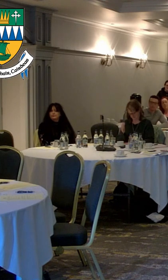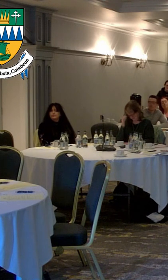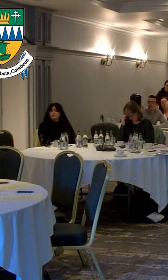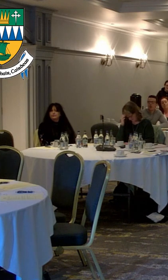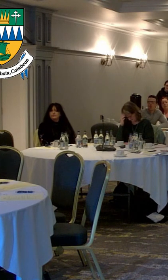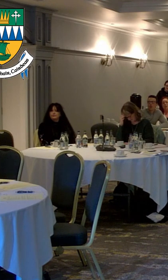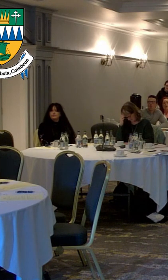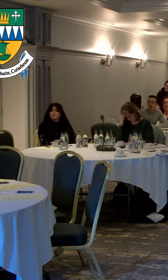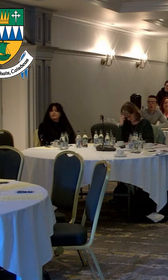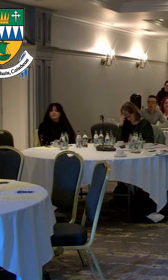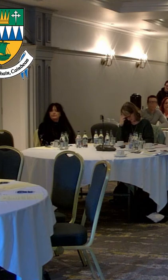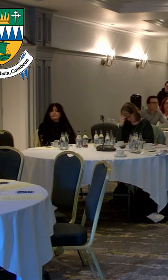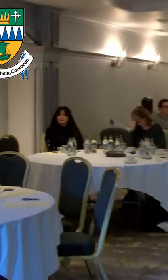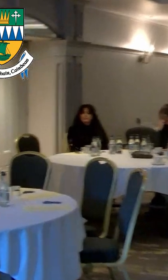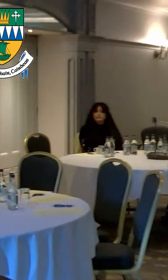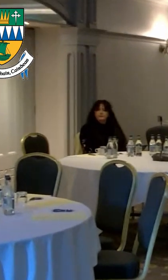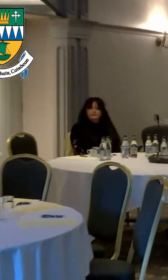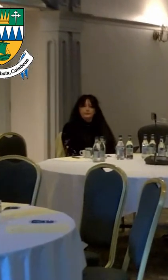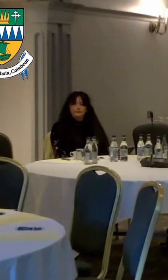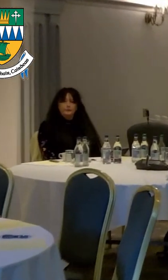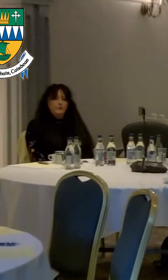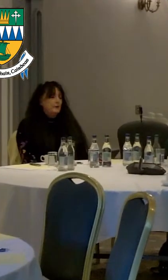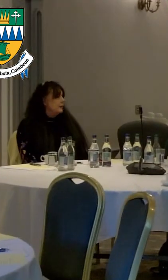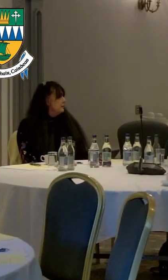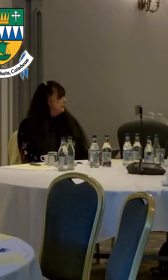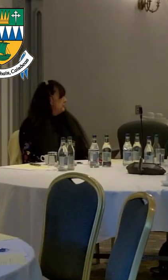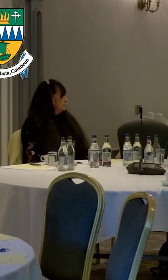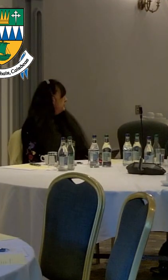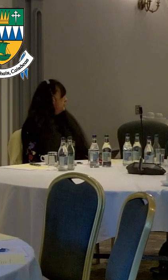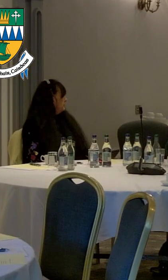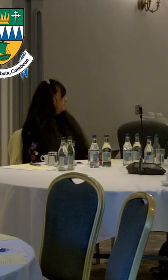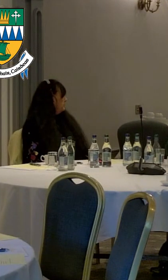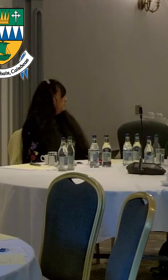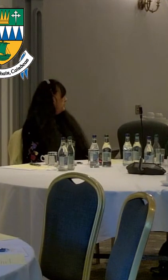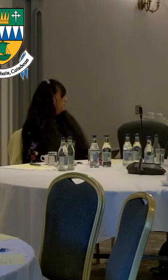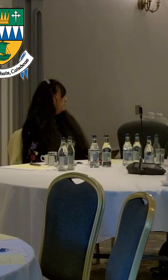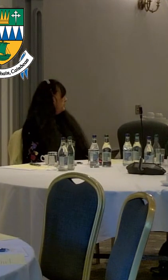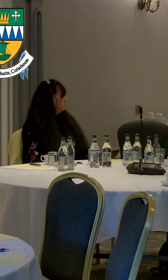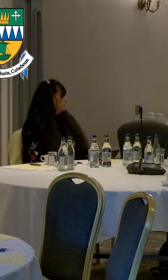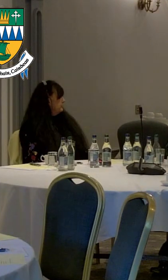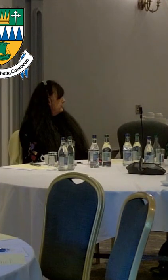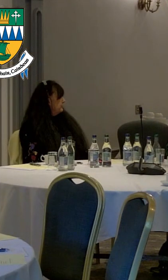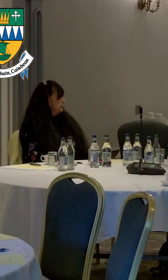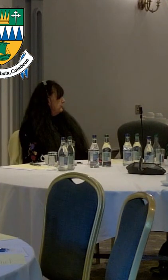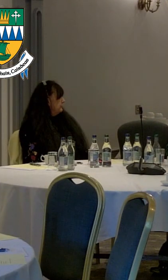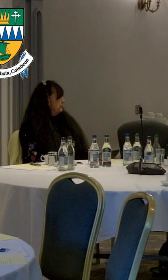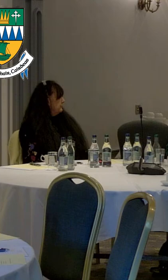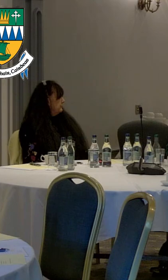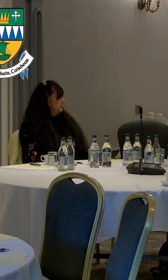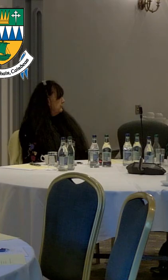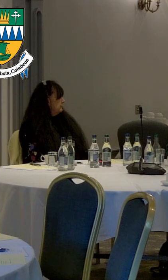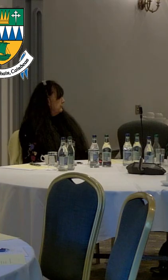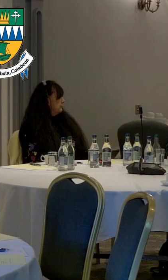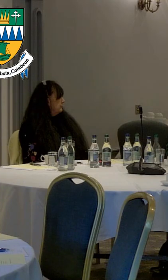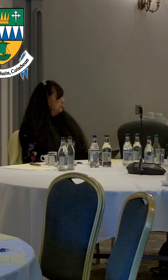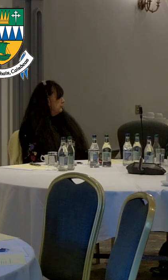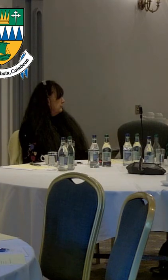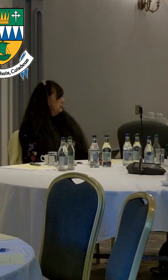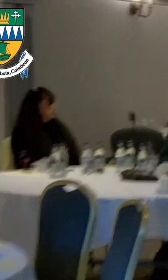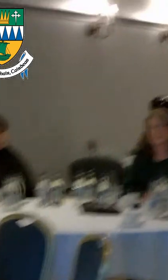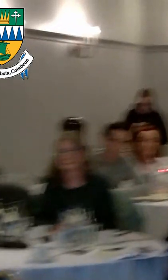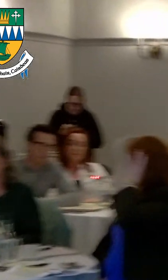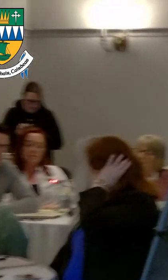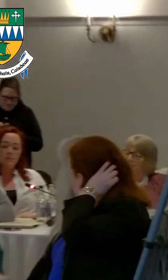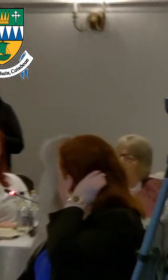is... courts were workers working with minority groups or protected groups with a view to, you know, having them fully included